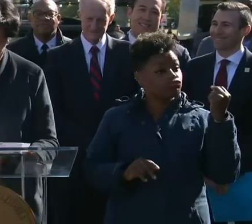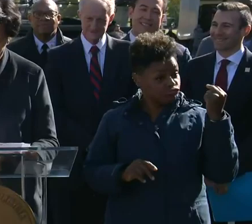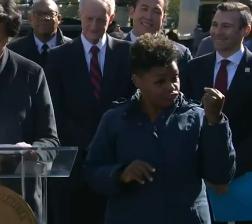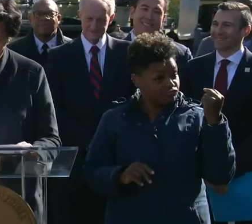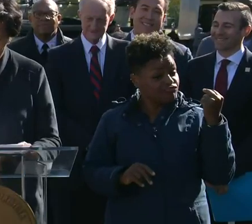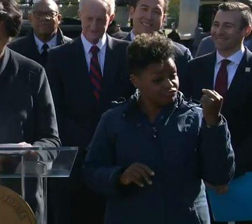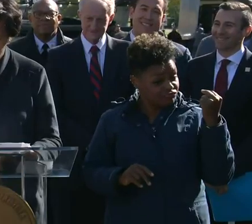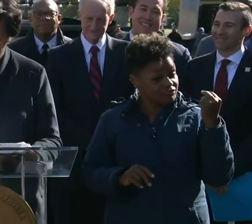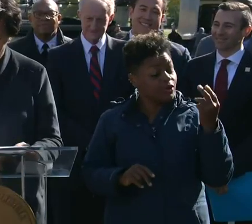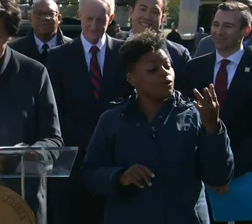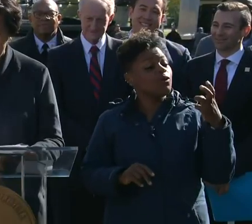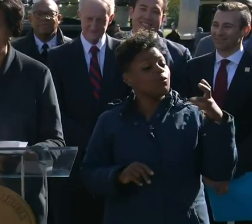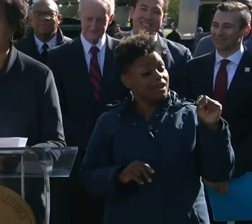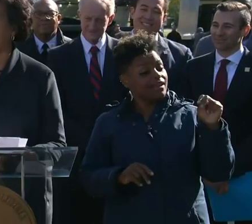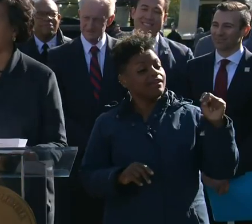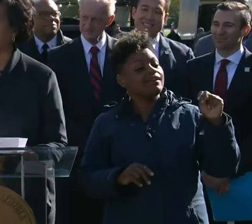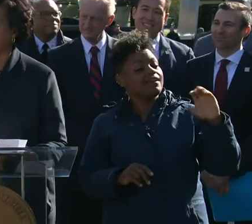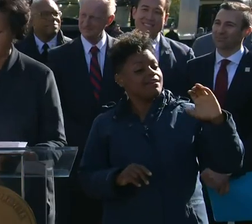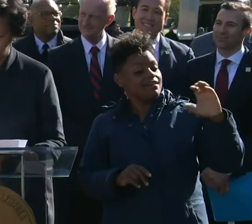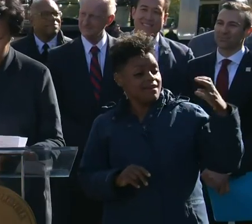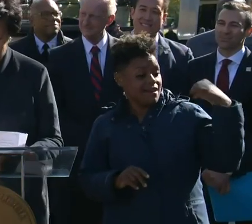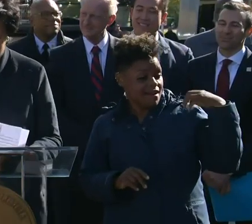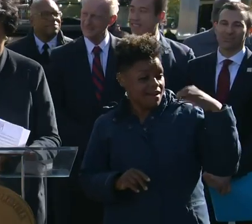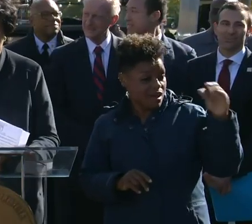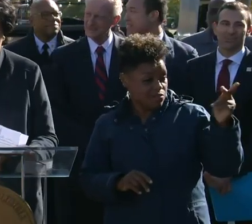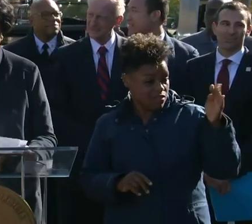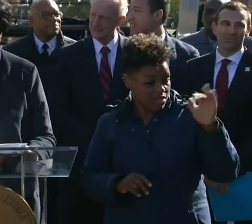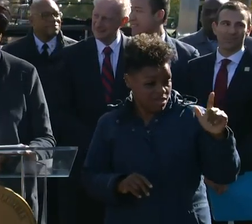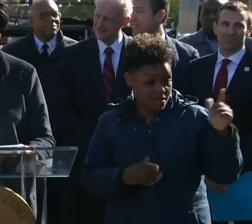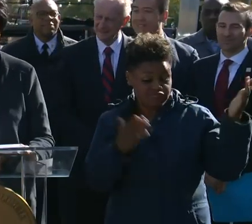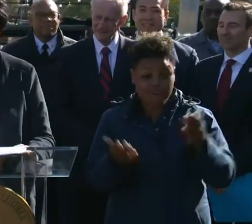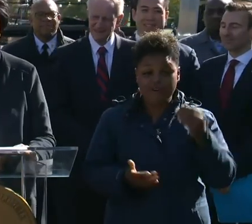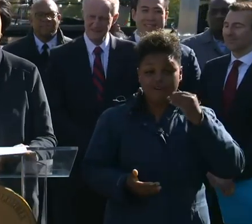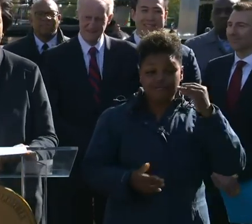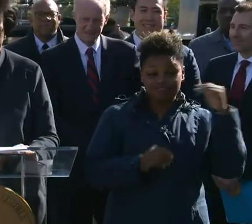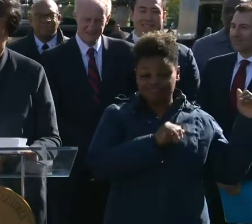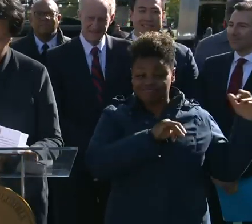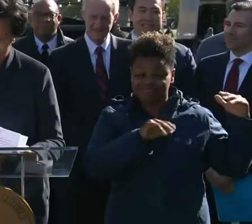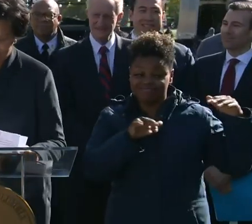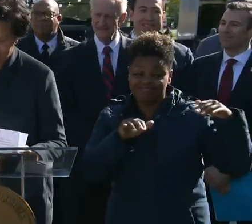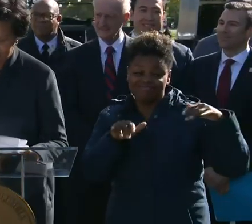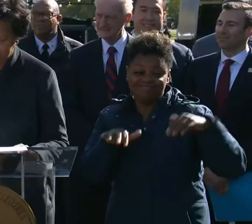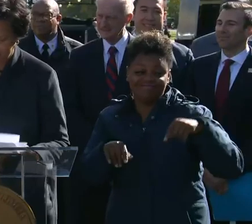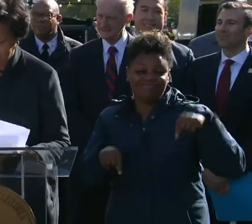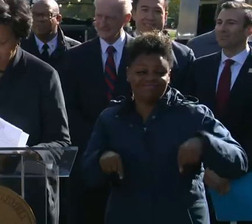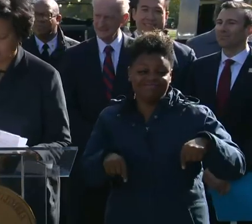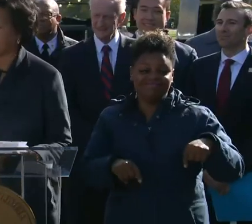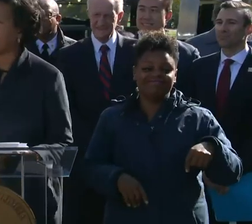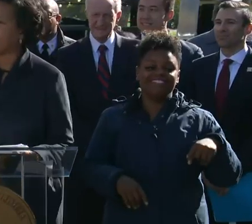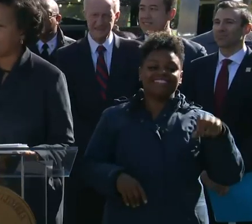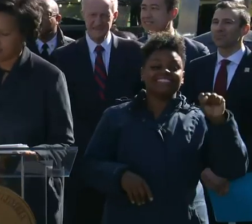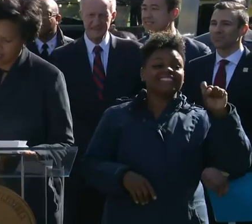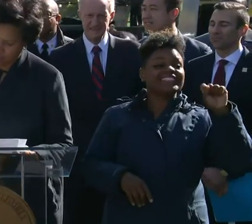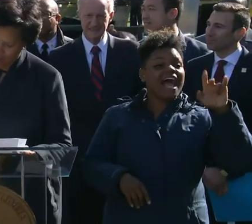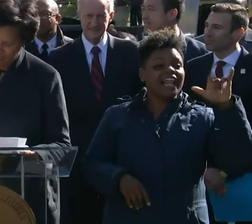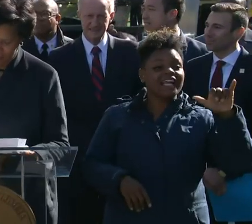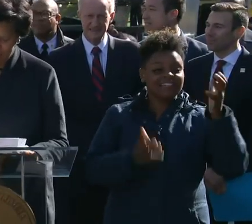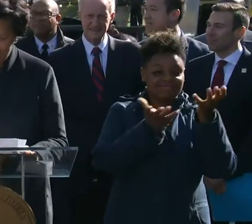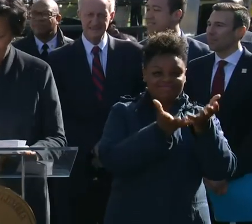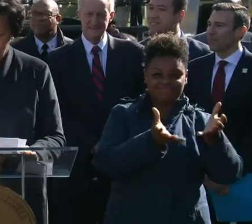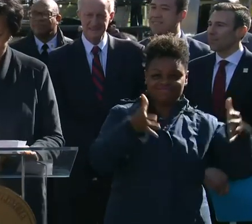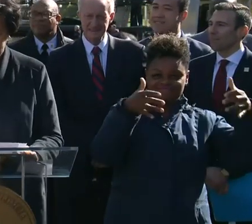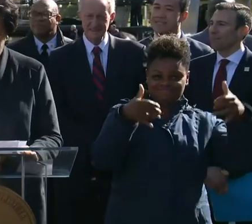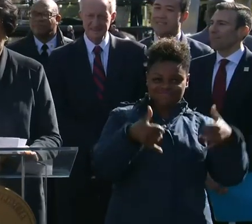Stanley Cup, and we're already preparing to host a parade for our WNBA champion Mystics next